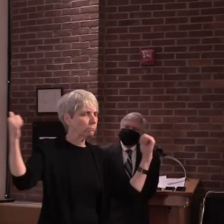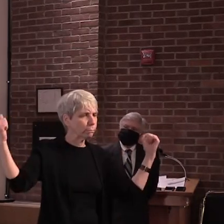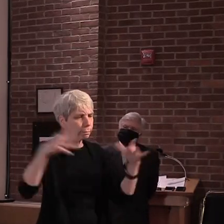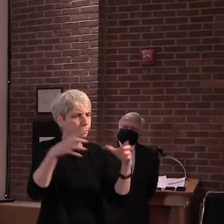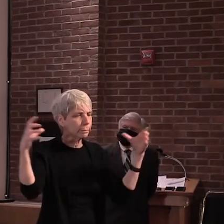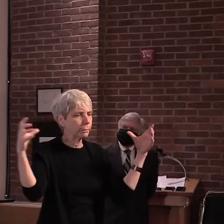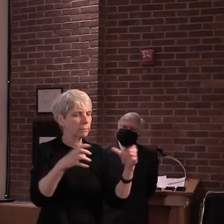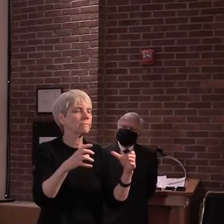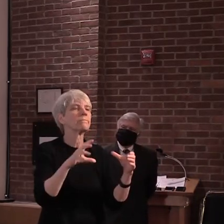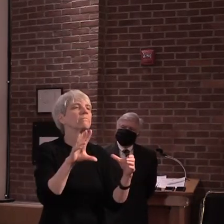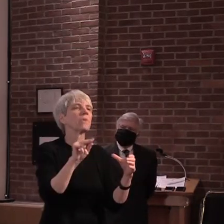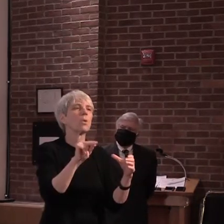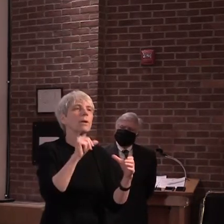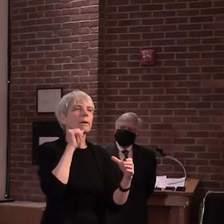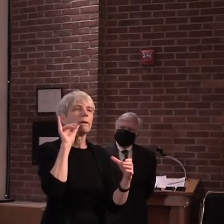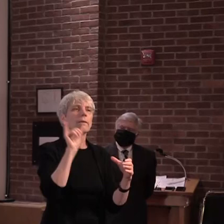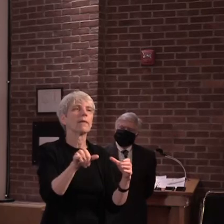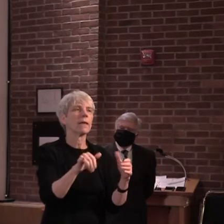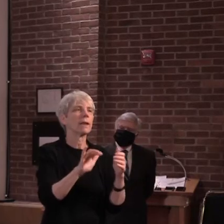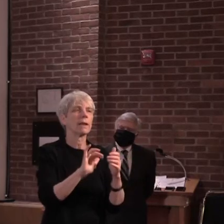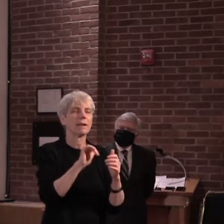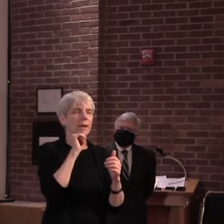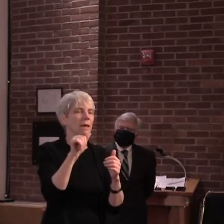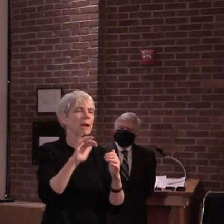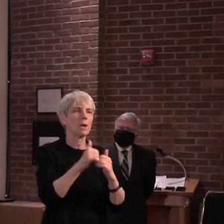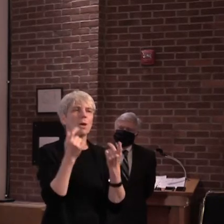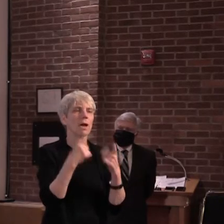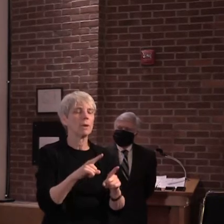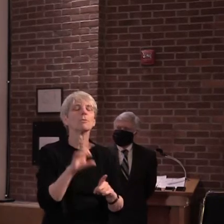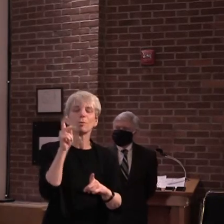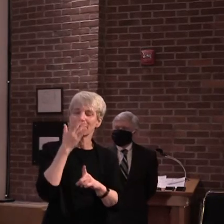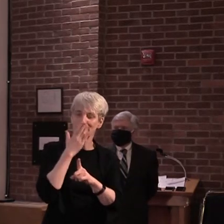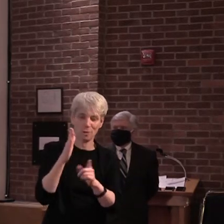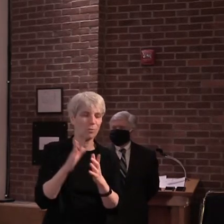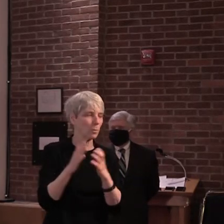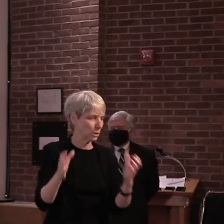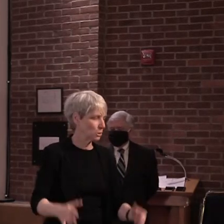that this plays out. All right, thank you all very much.